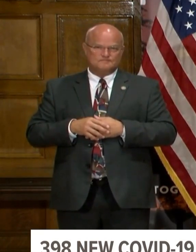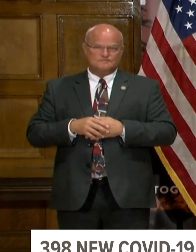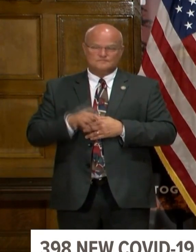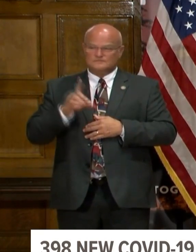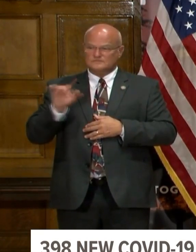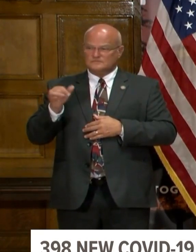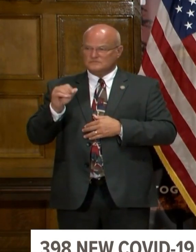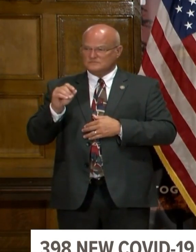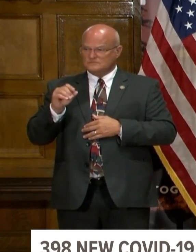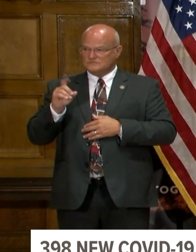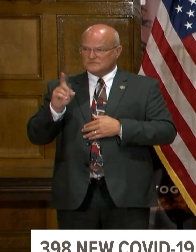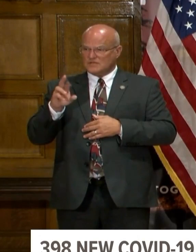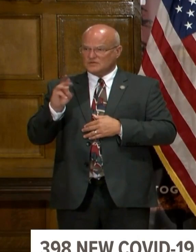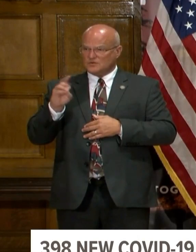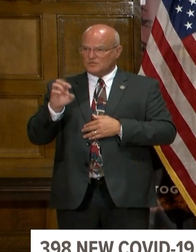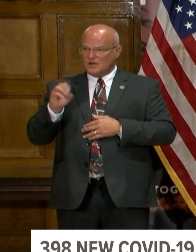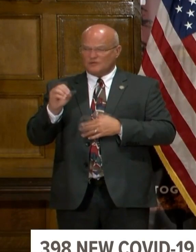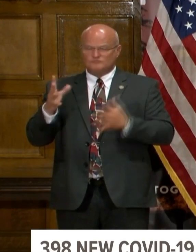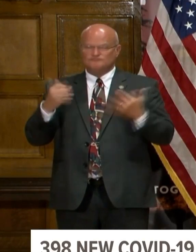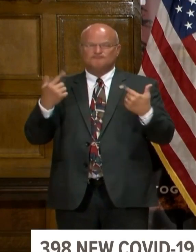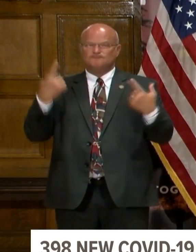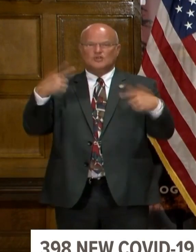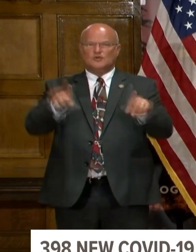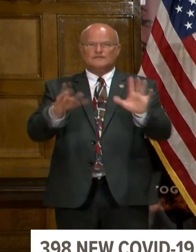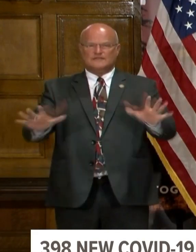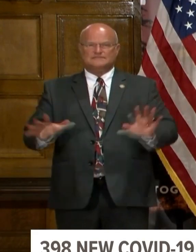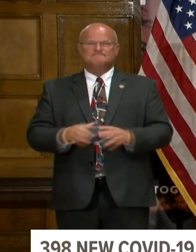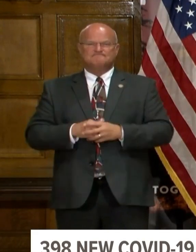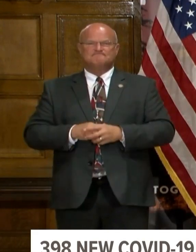Dr. Romero, do you have anything else to add on that? I agree with everything.